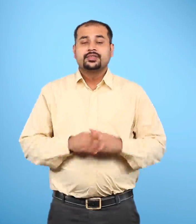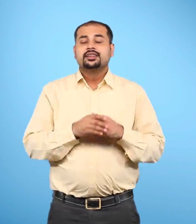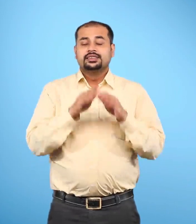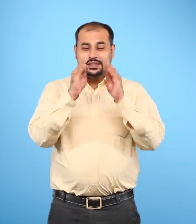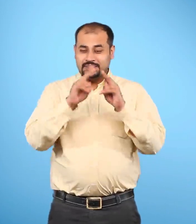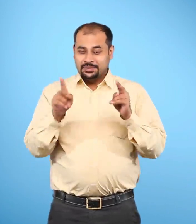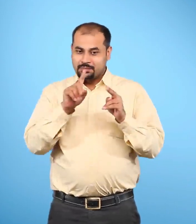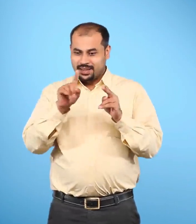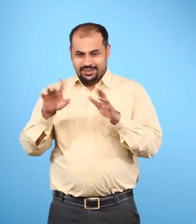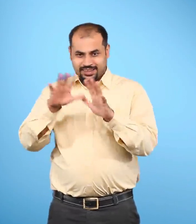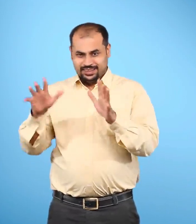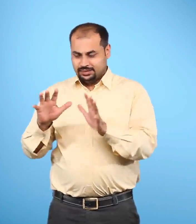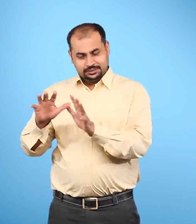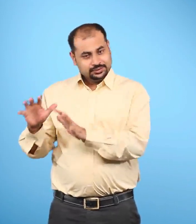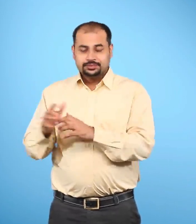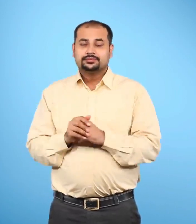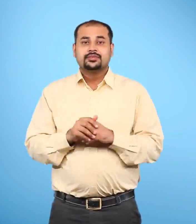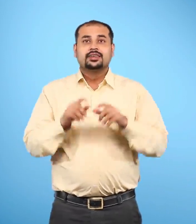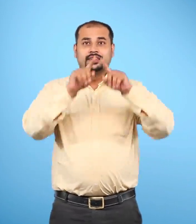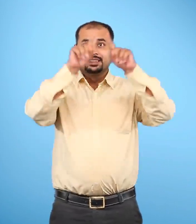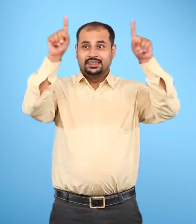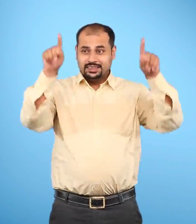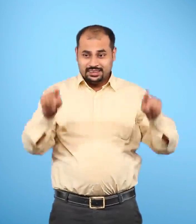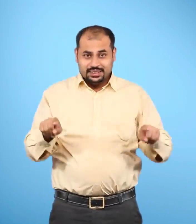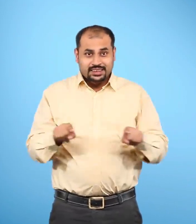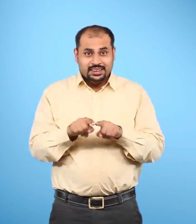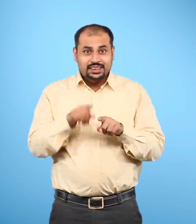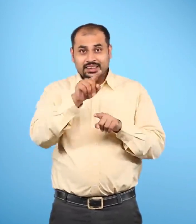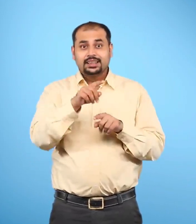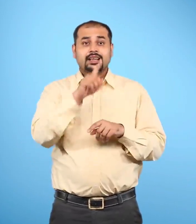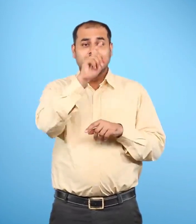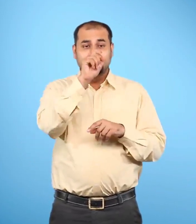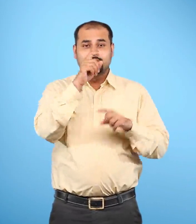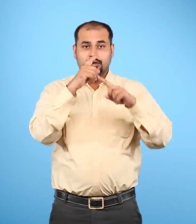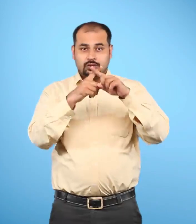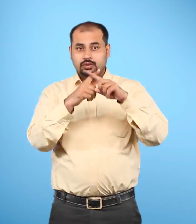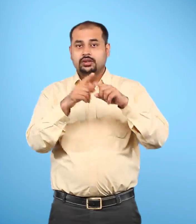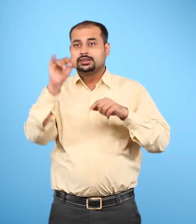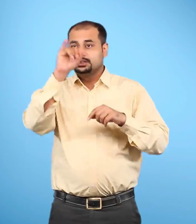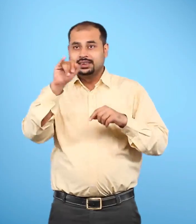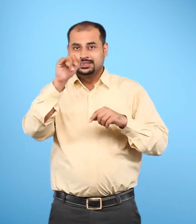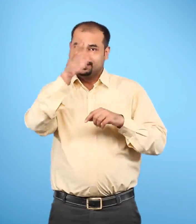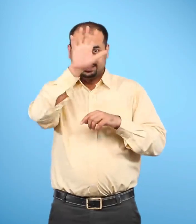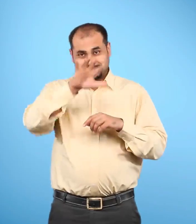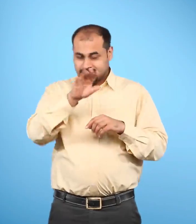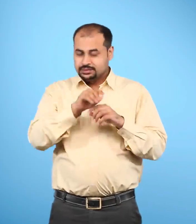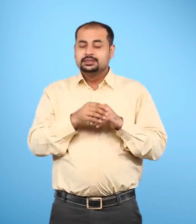Try to arrange your 12 shapes in some other way to make a 10 by 6 rectangle.